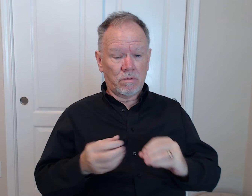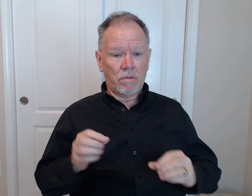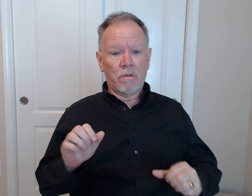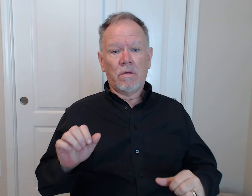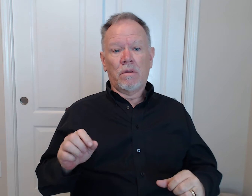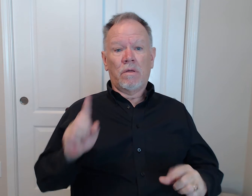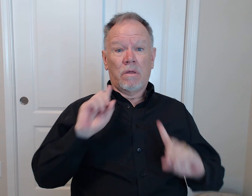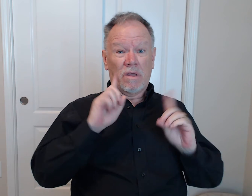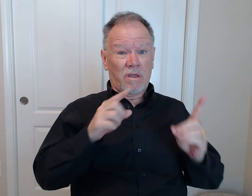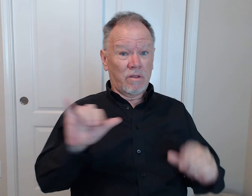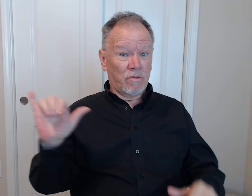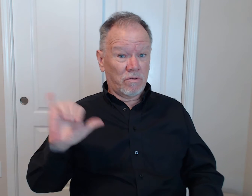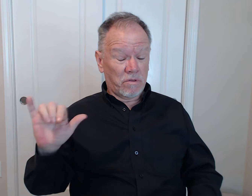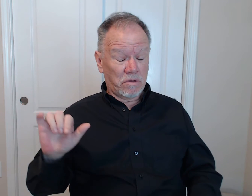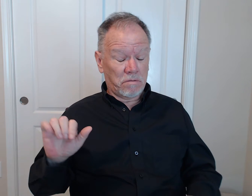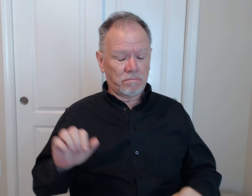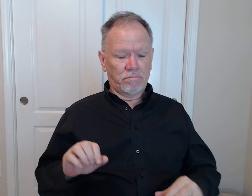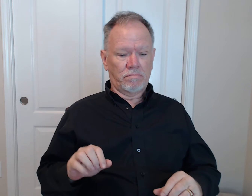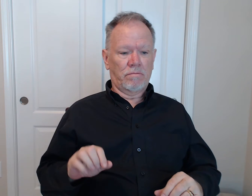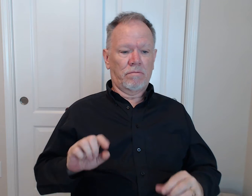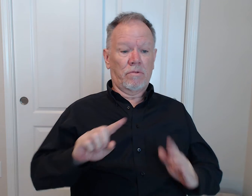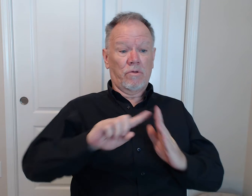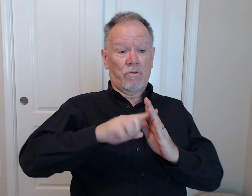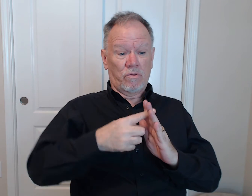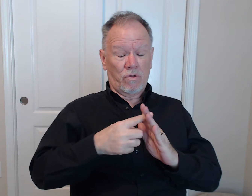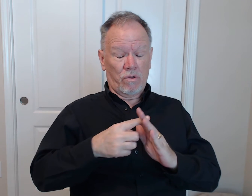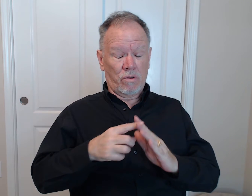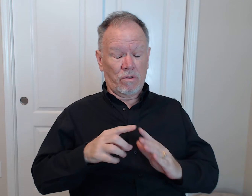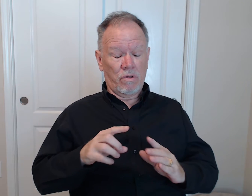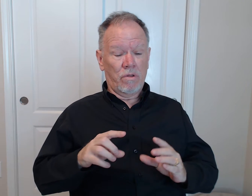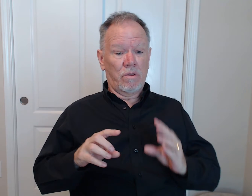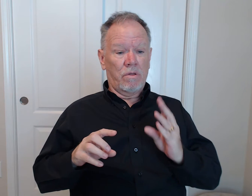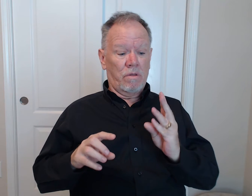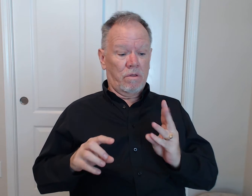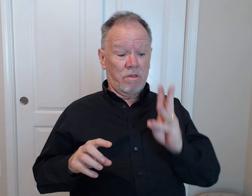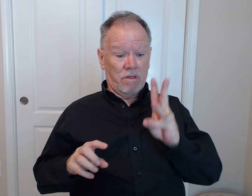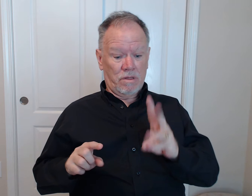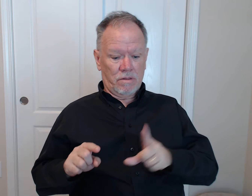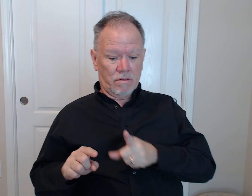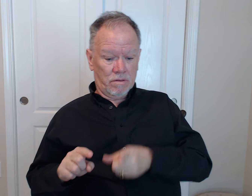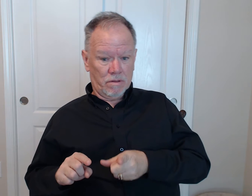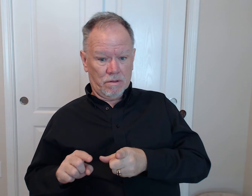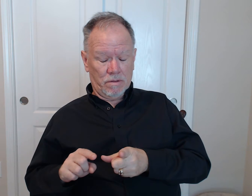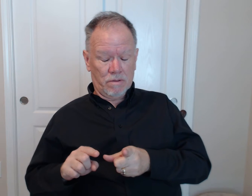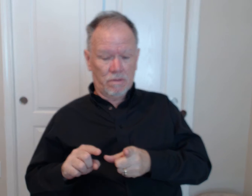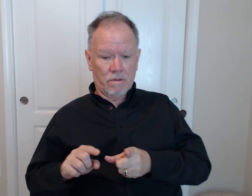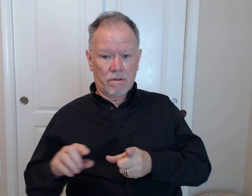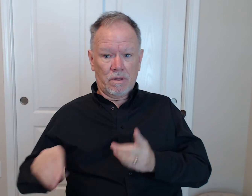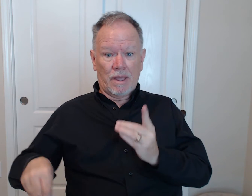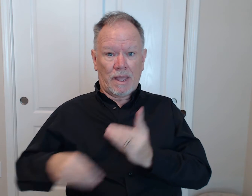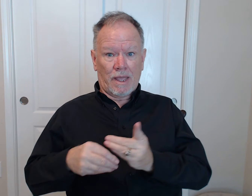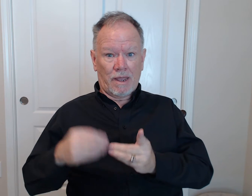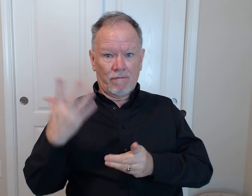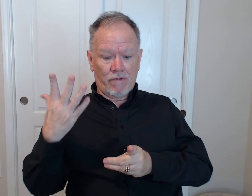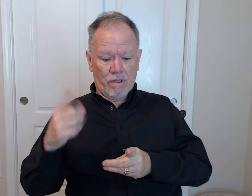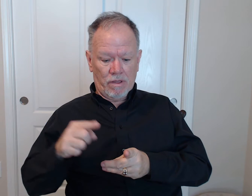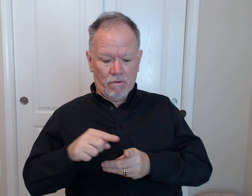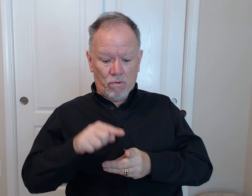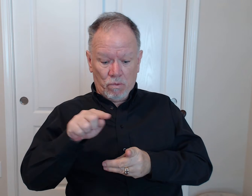at 6, right? Ignore the yellow for now and add 5 to it. 1, 2,